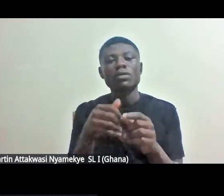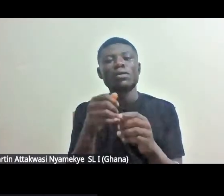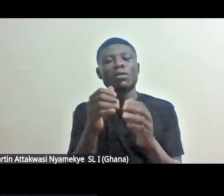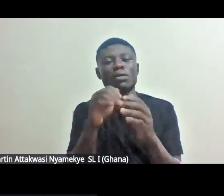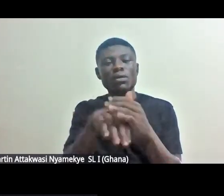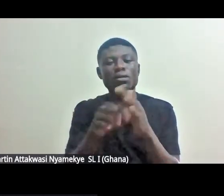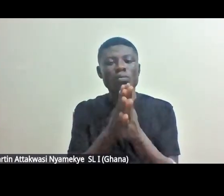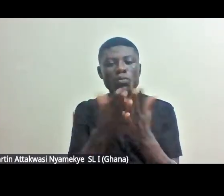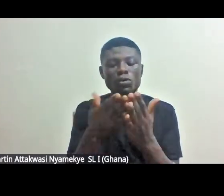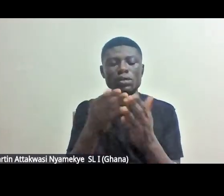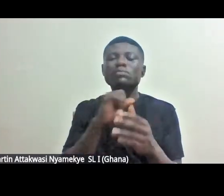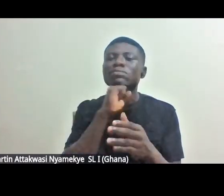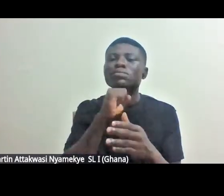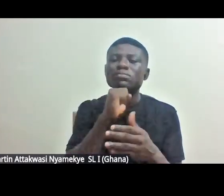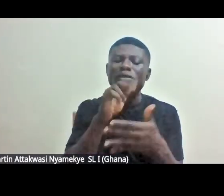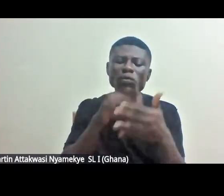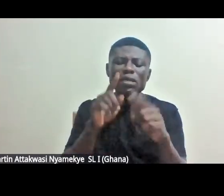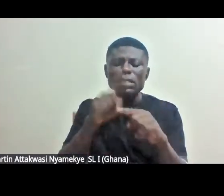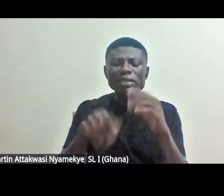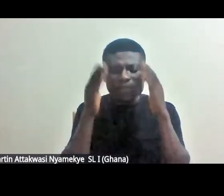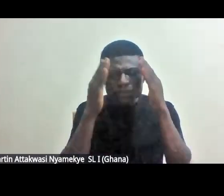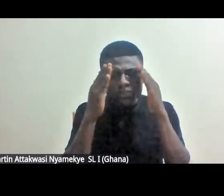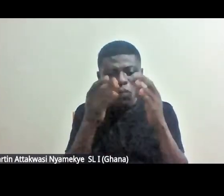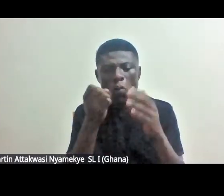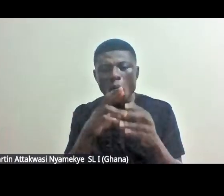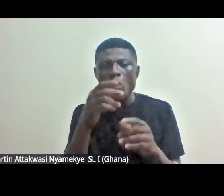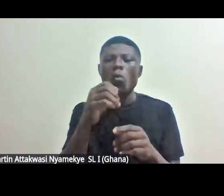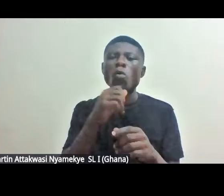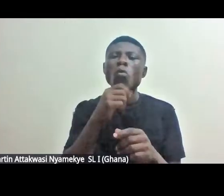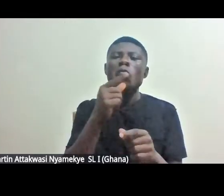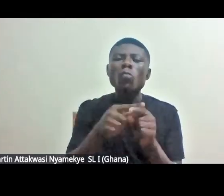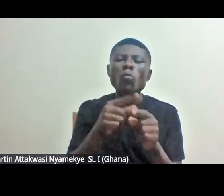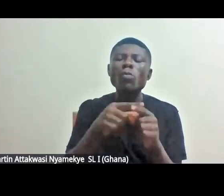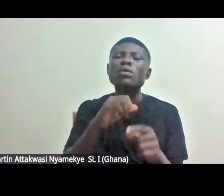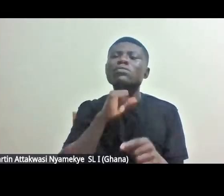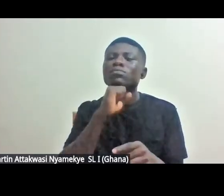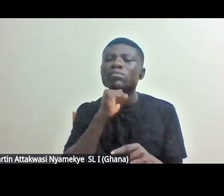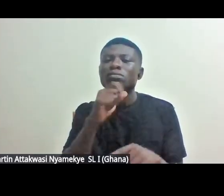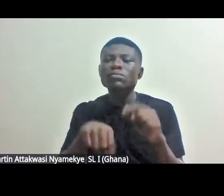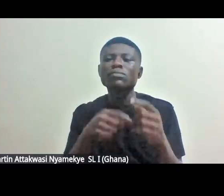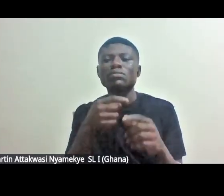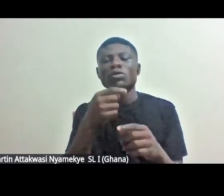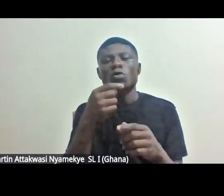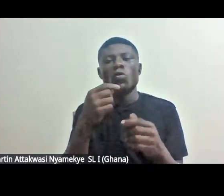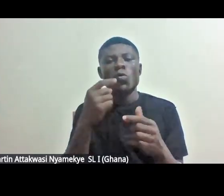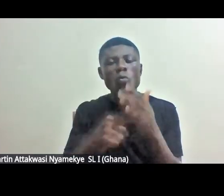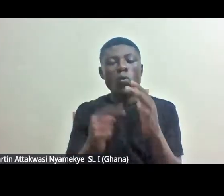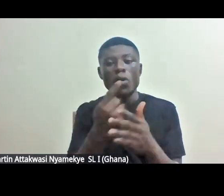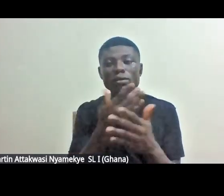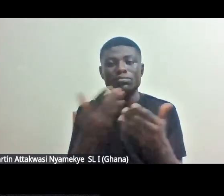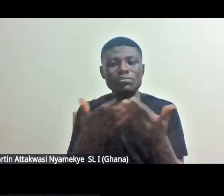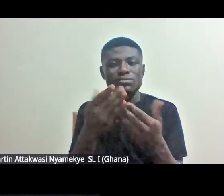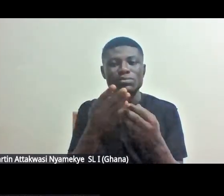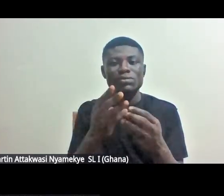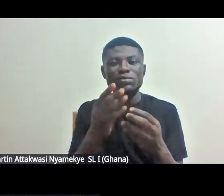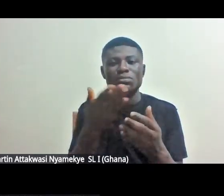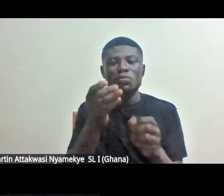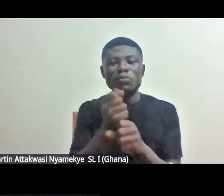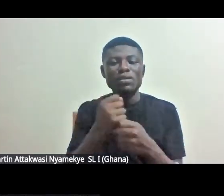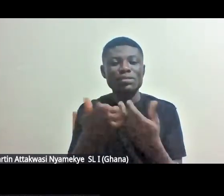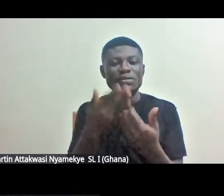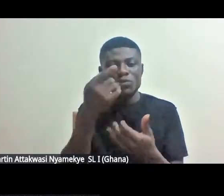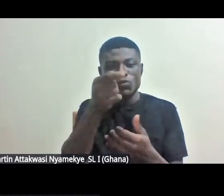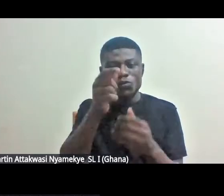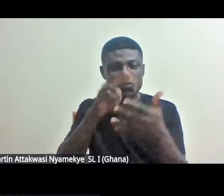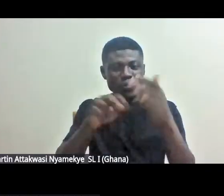and it's very hard to focus or the text is difficult, what's one simple thing you might do to make it easier to read?